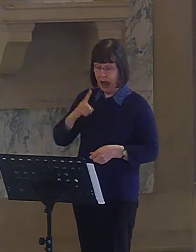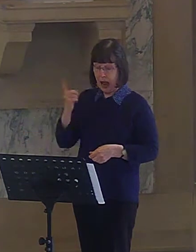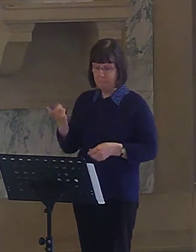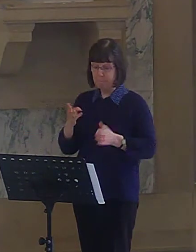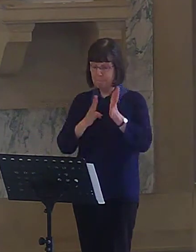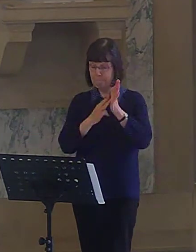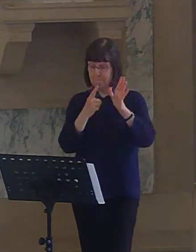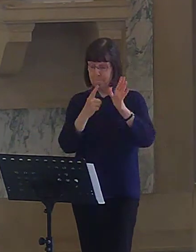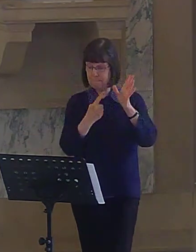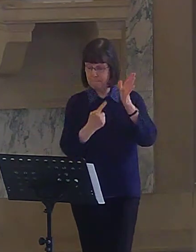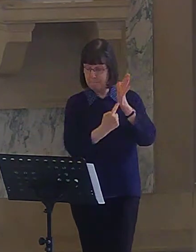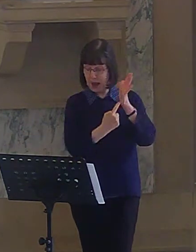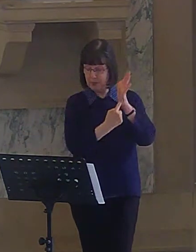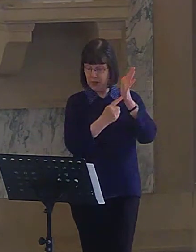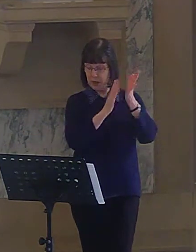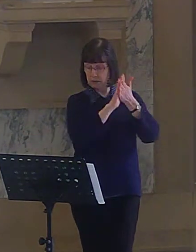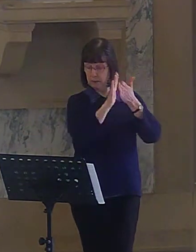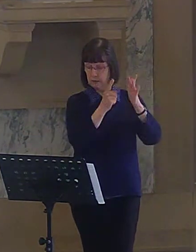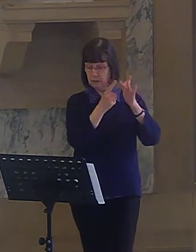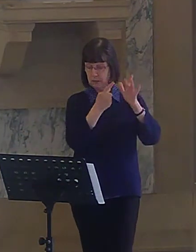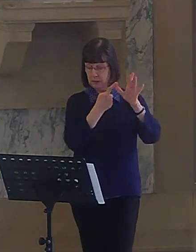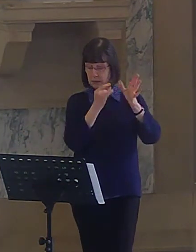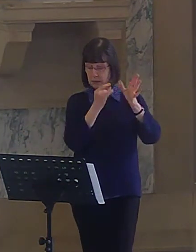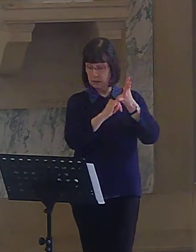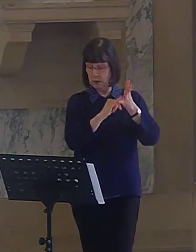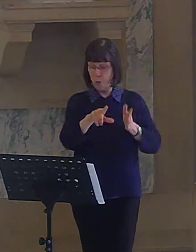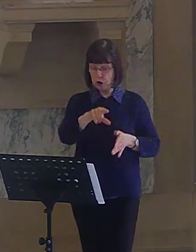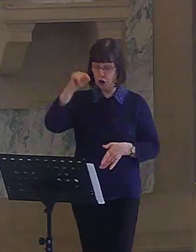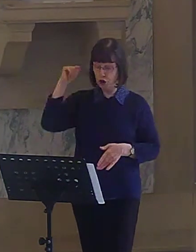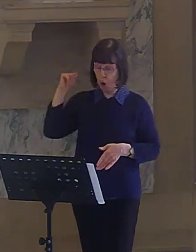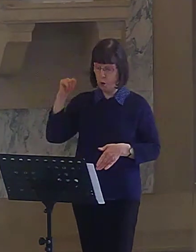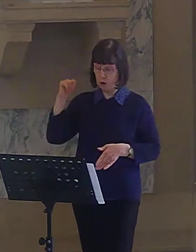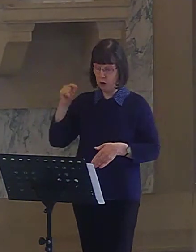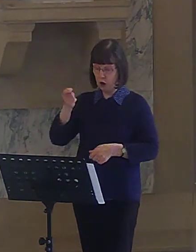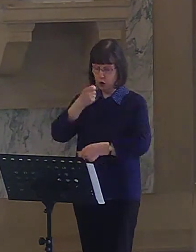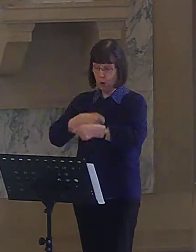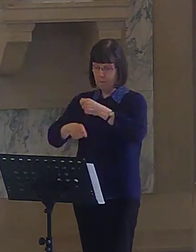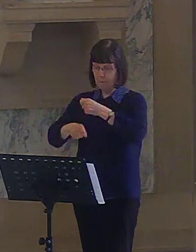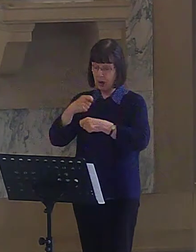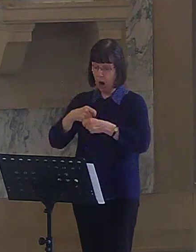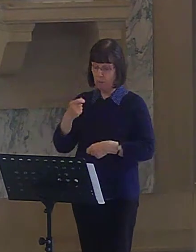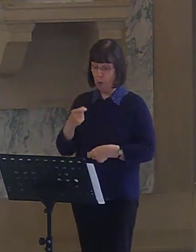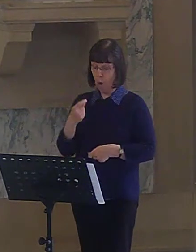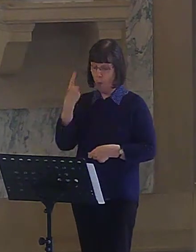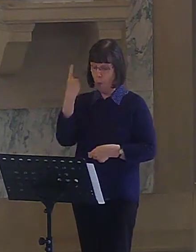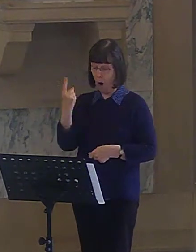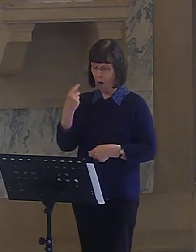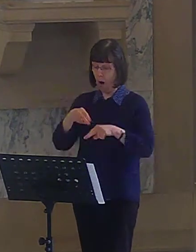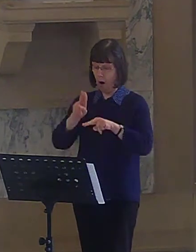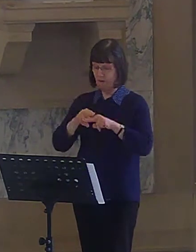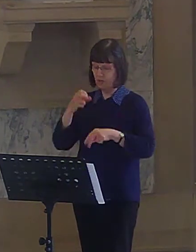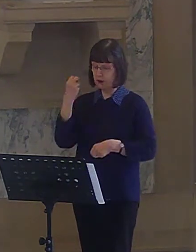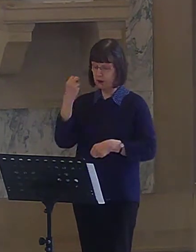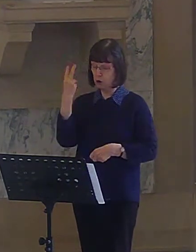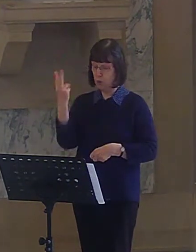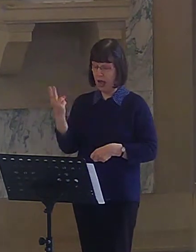lots, and Matthias was chosen to become one of the